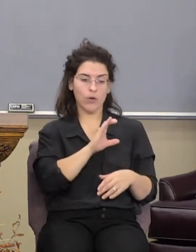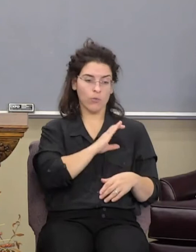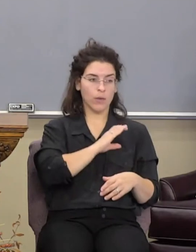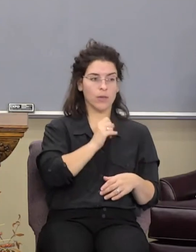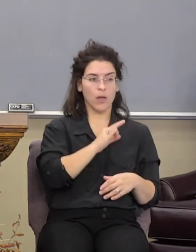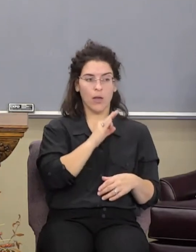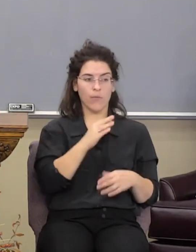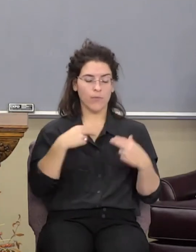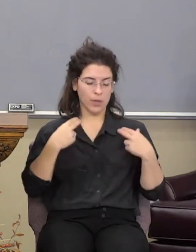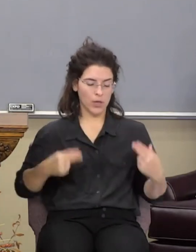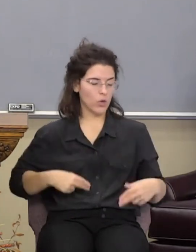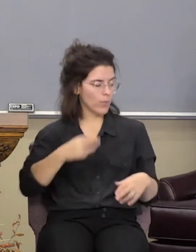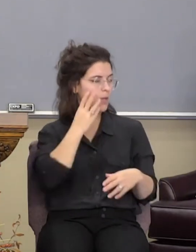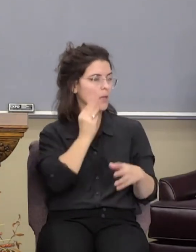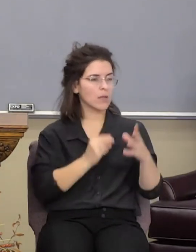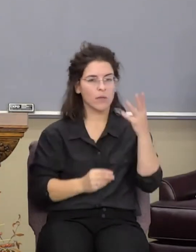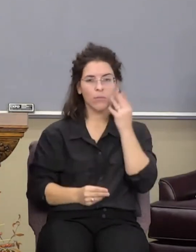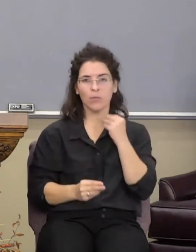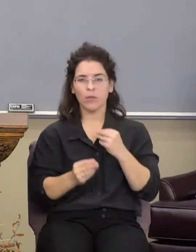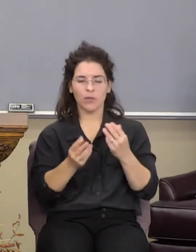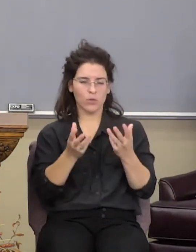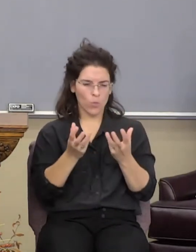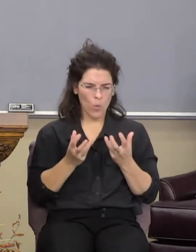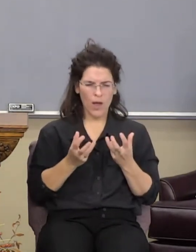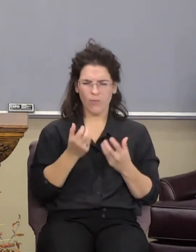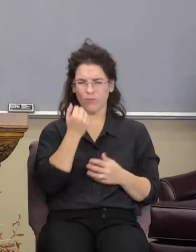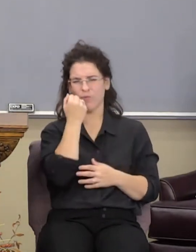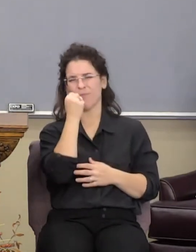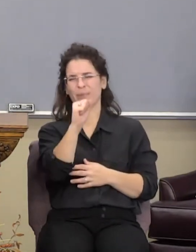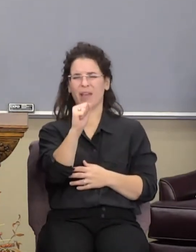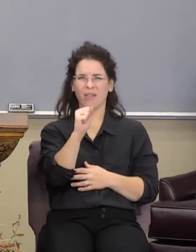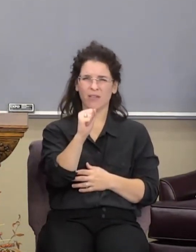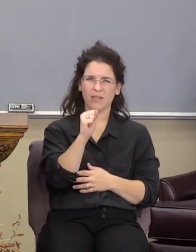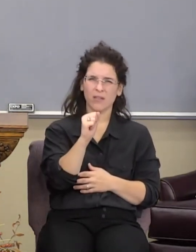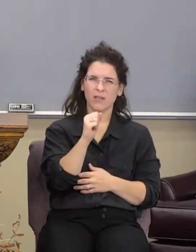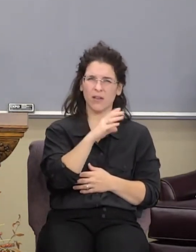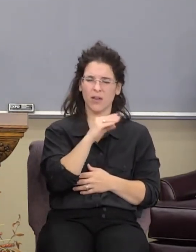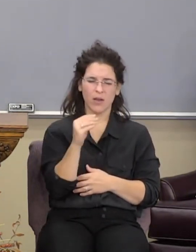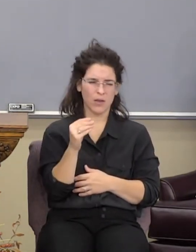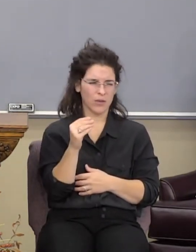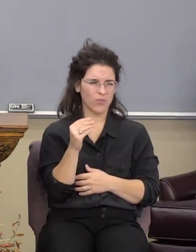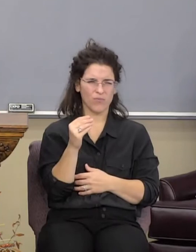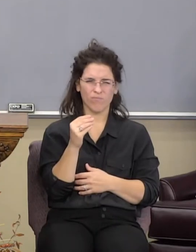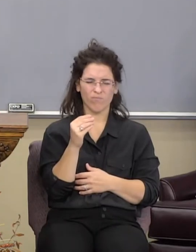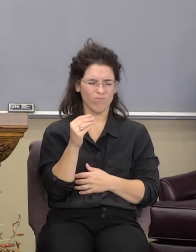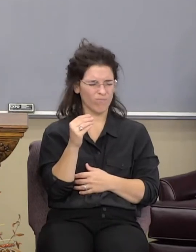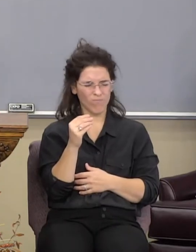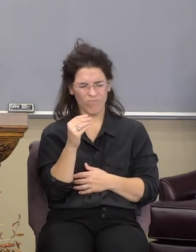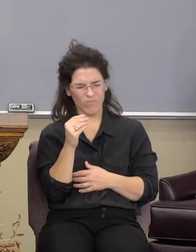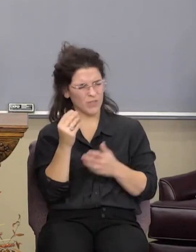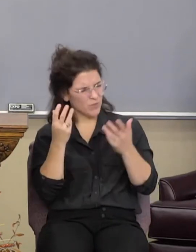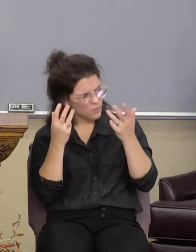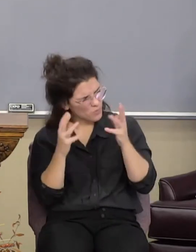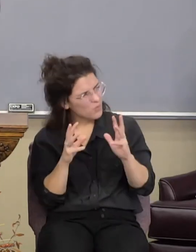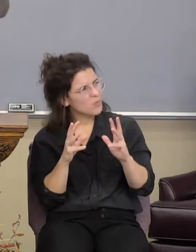human experience is this willful rebellion and